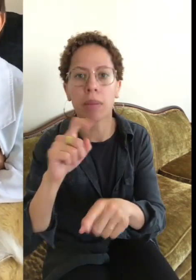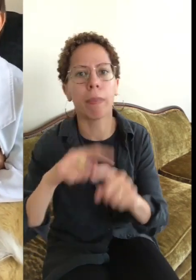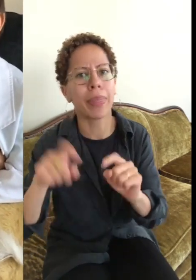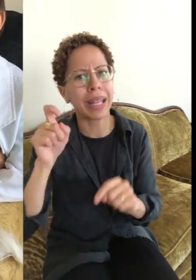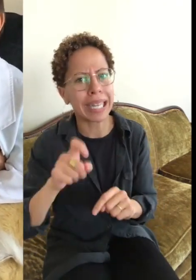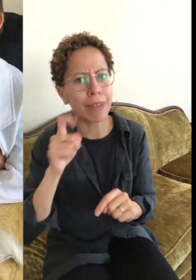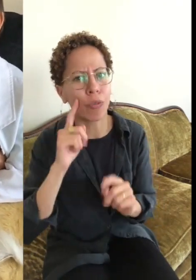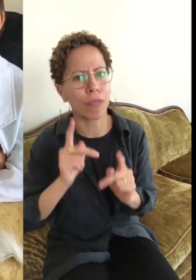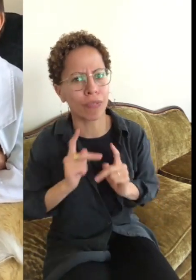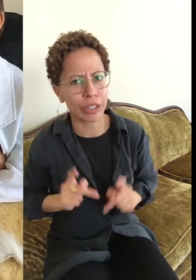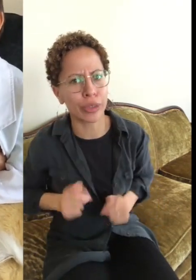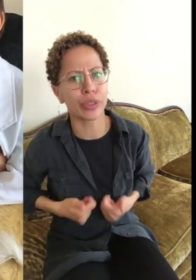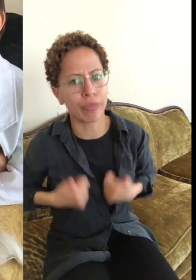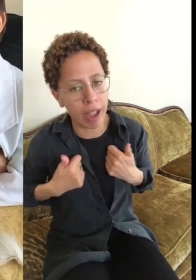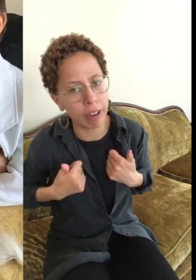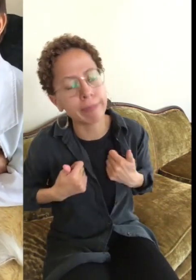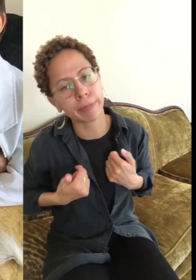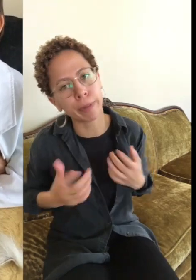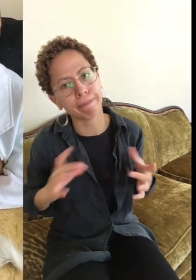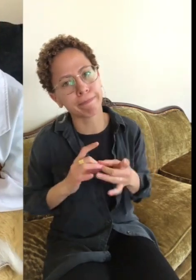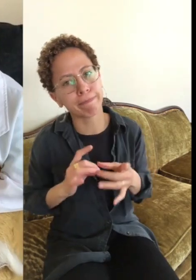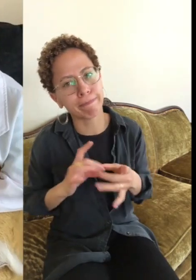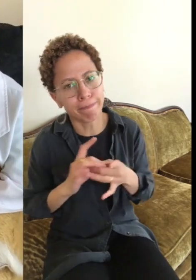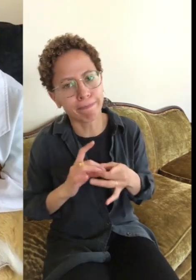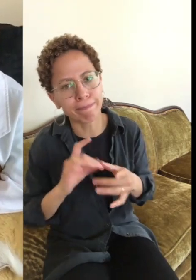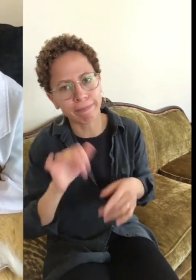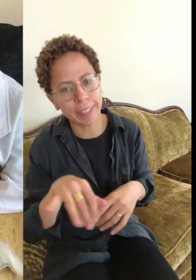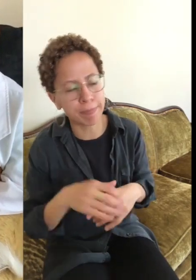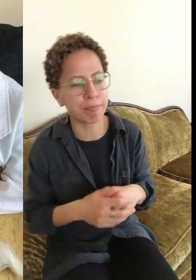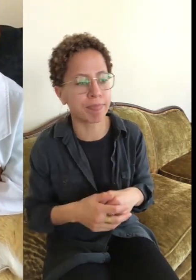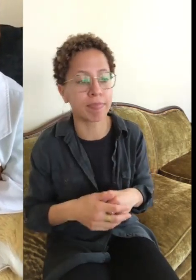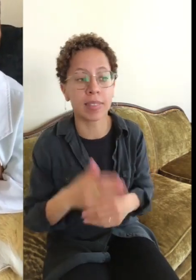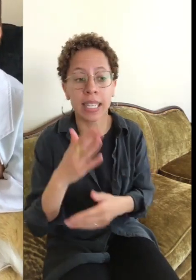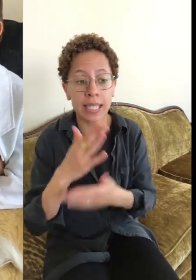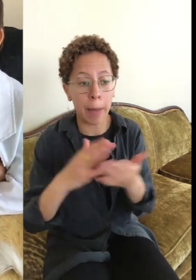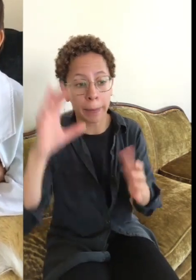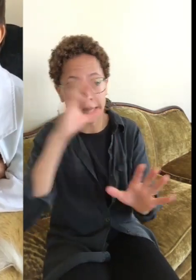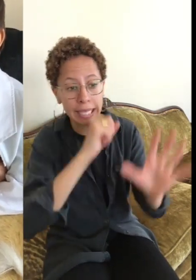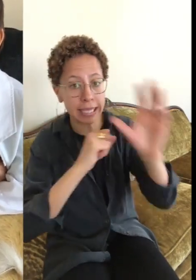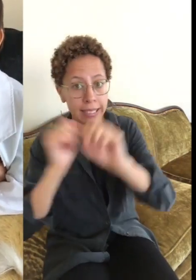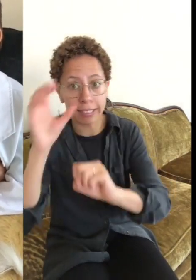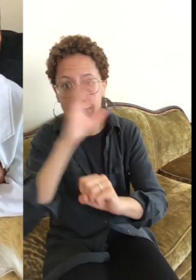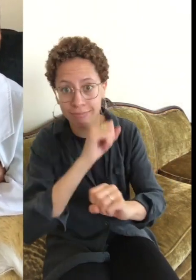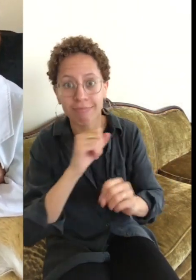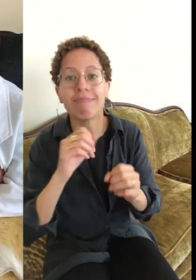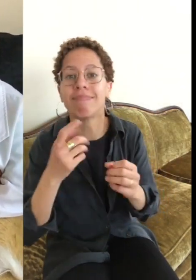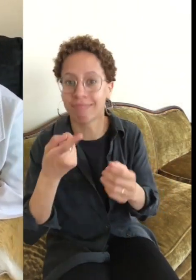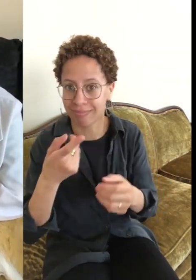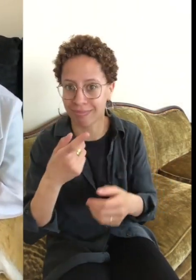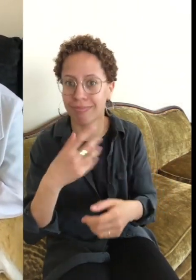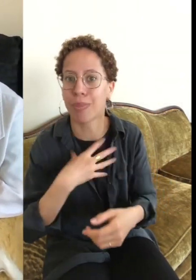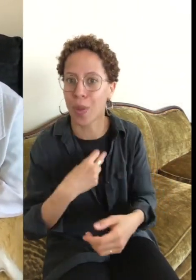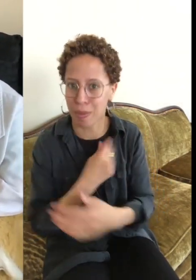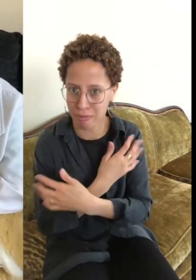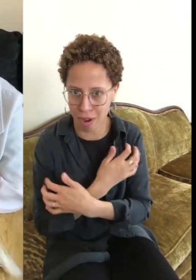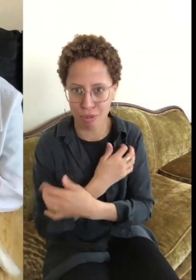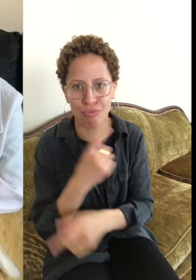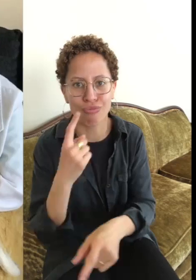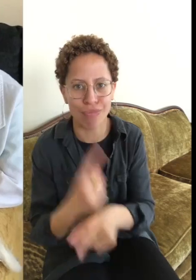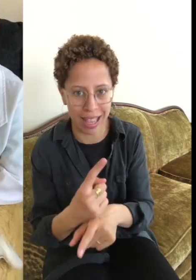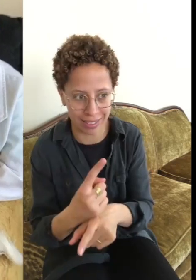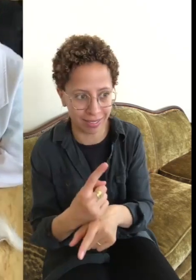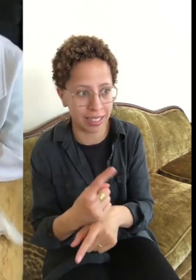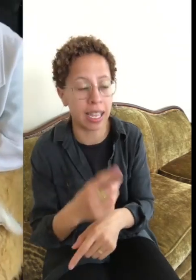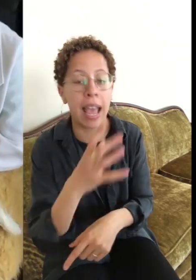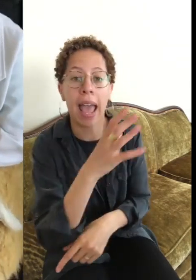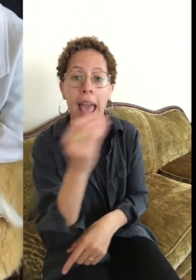we have some more guesses about the animal being polar bear, and these are correct. Now we also have a guess on the difference of color,